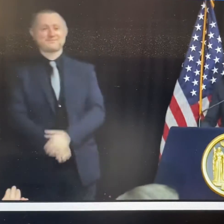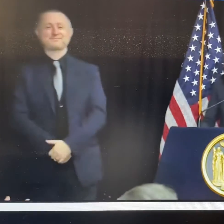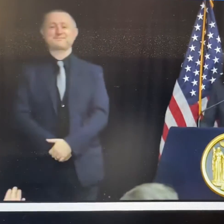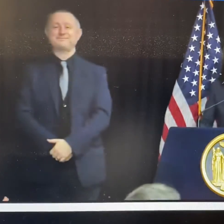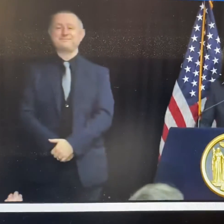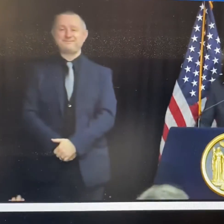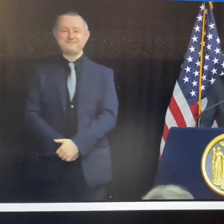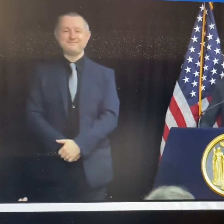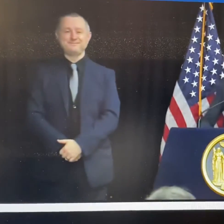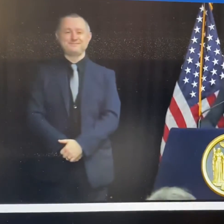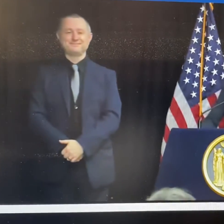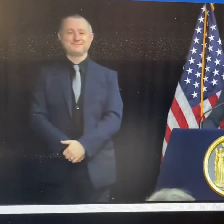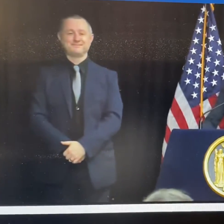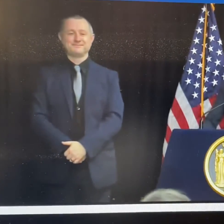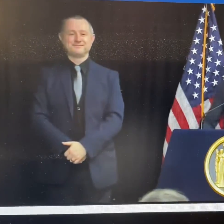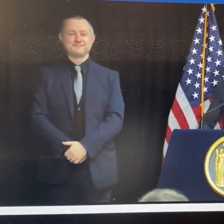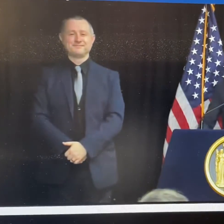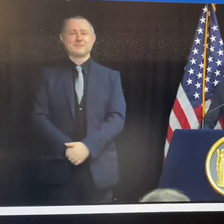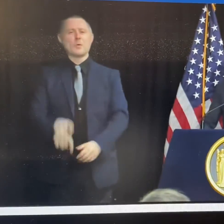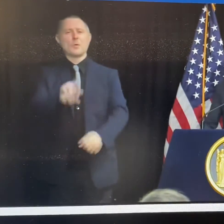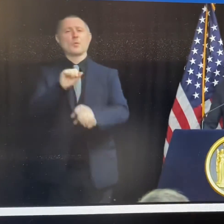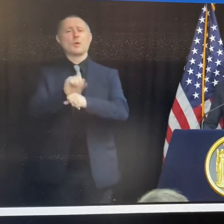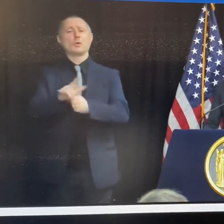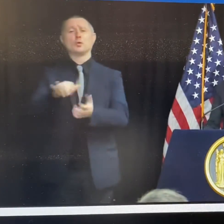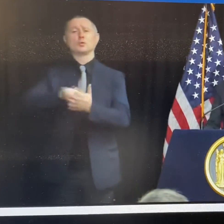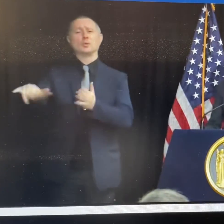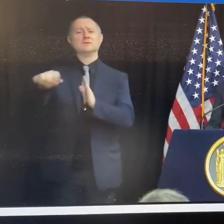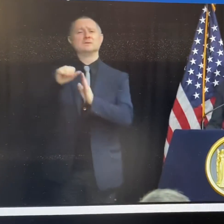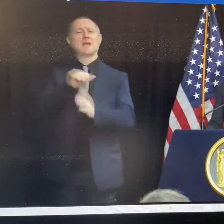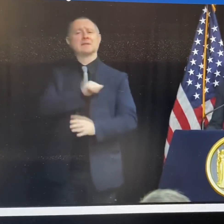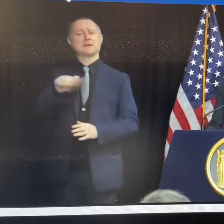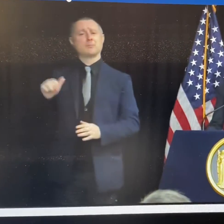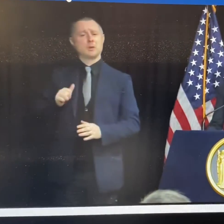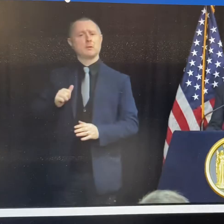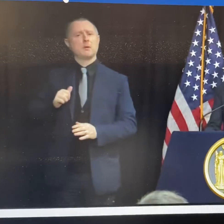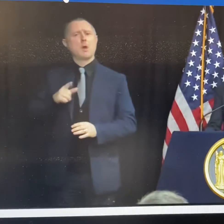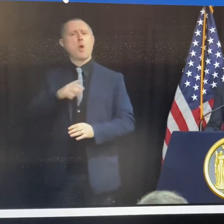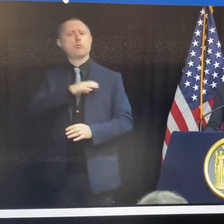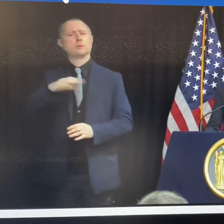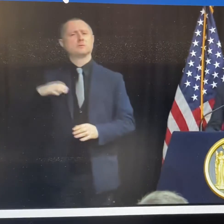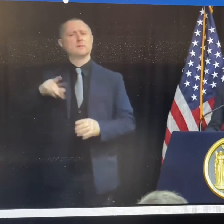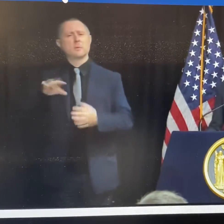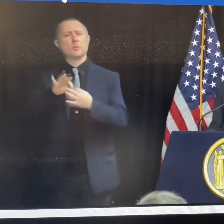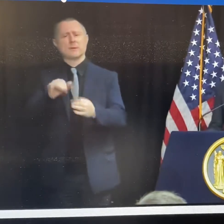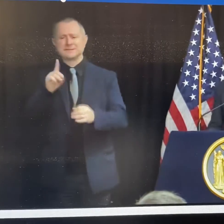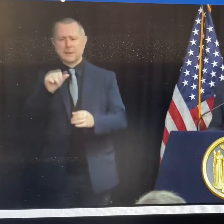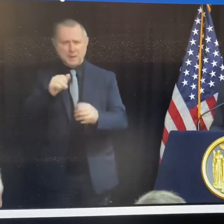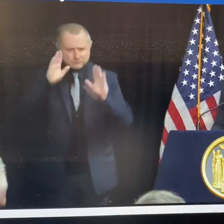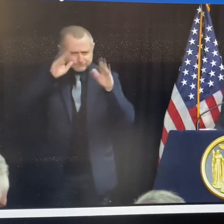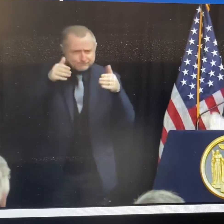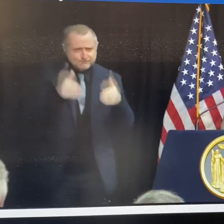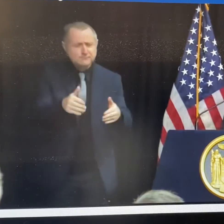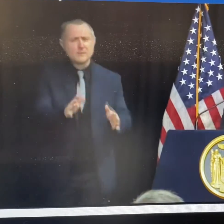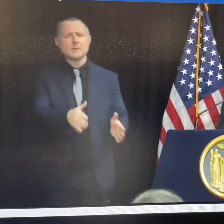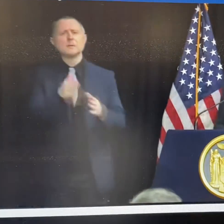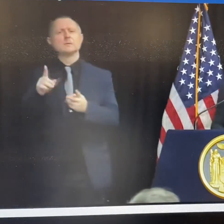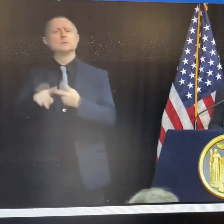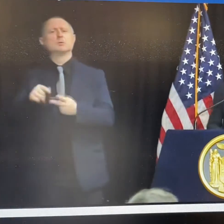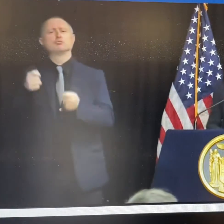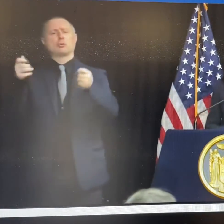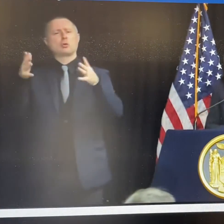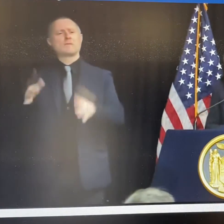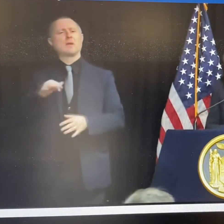You know her because she served for the New York State Assembly, our standing committee on people with disabilities. She served as the director of the Assembly Task Force as